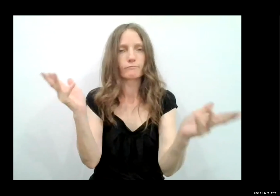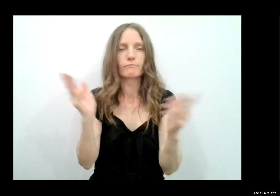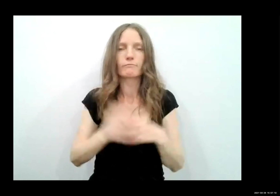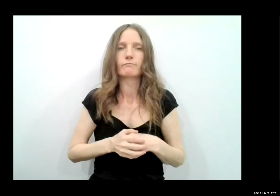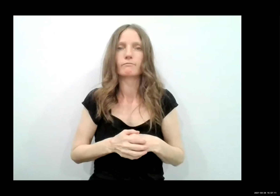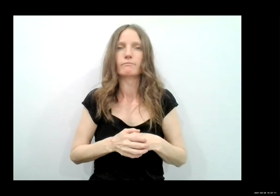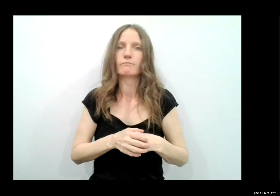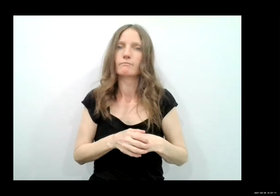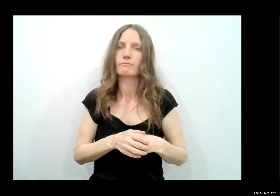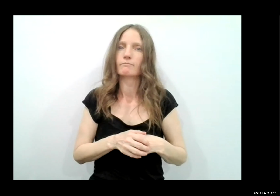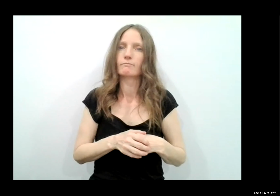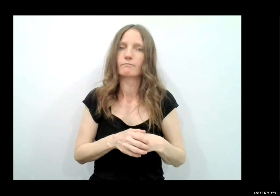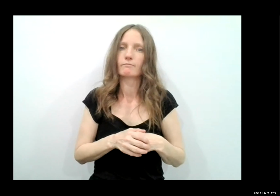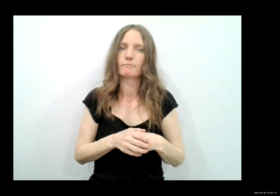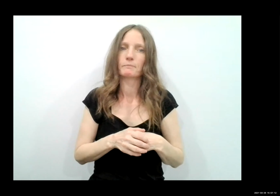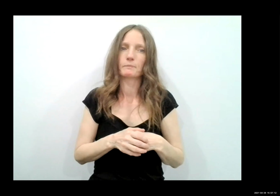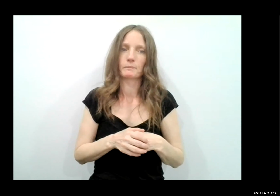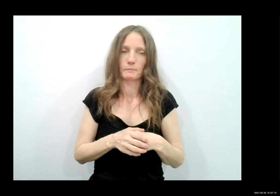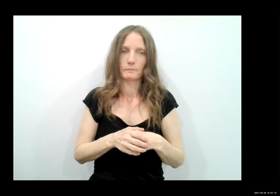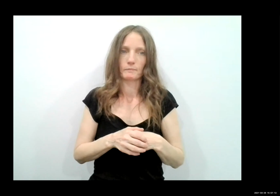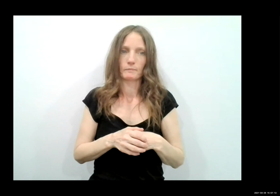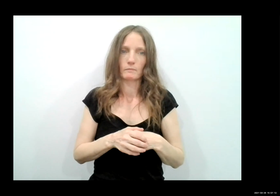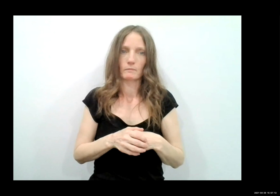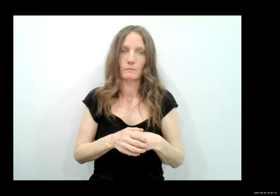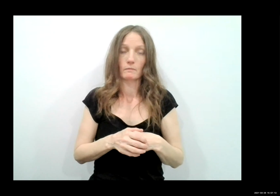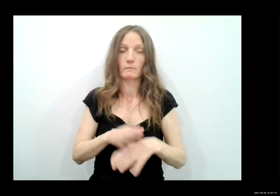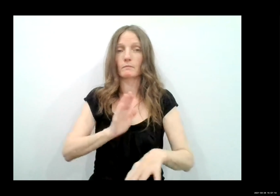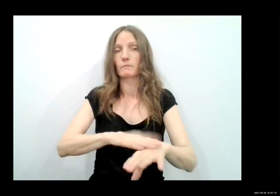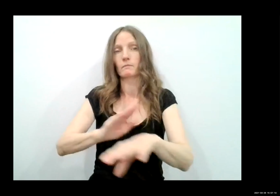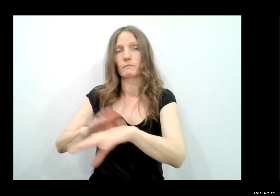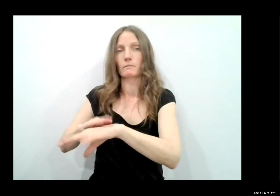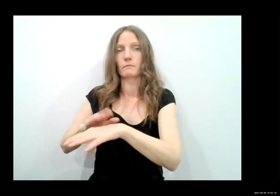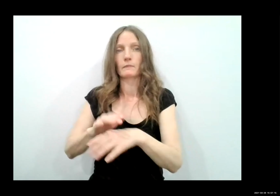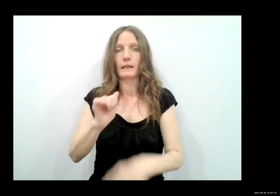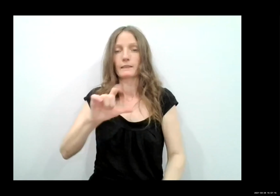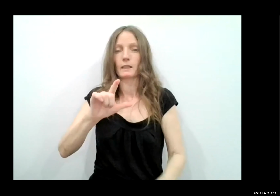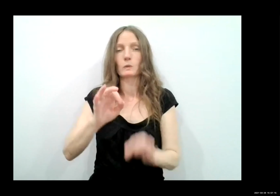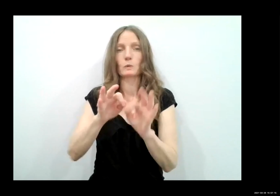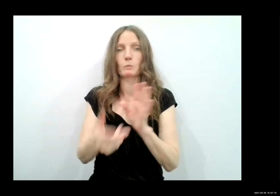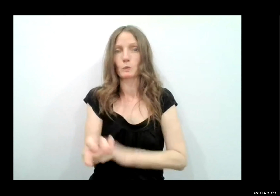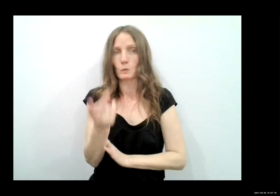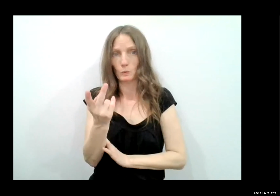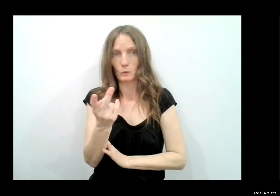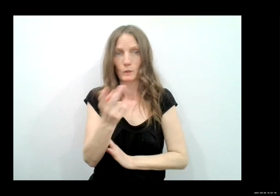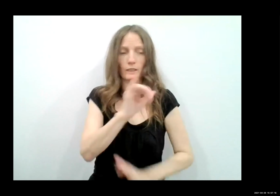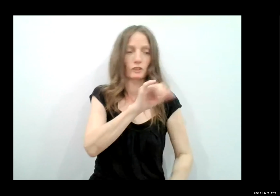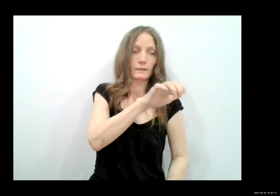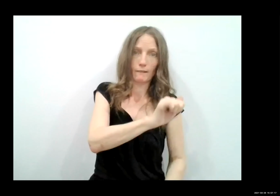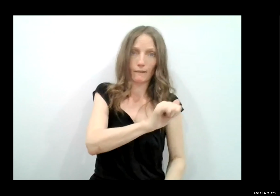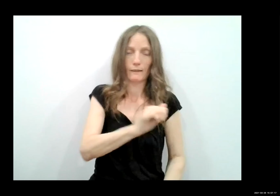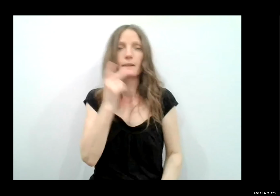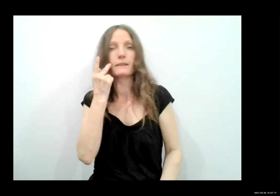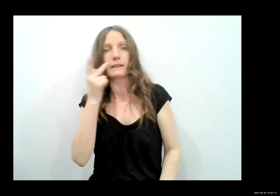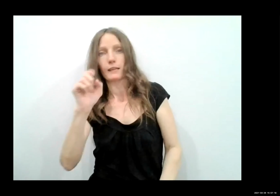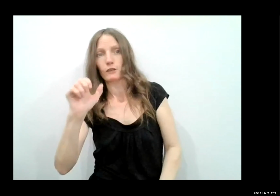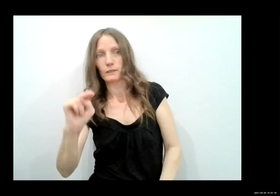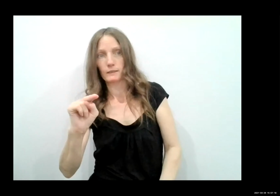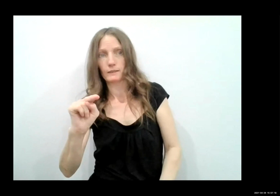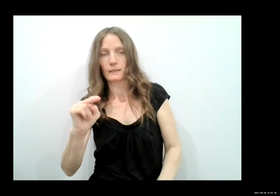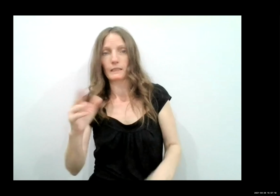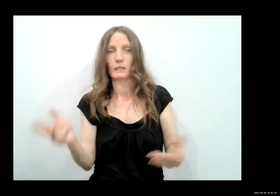Please do be aware that we have two American Sign Language interpreters, Jessica and Karen, who are here today to interpret for our